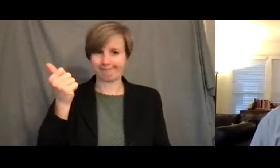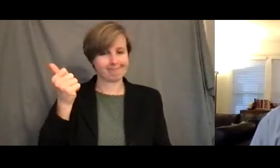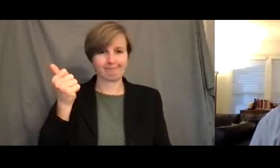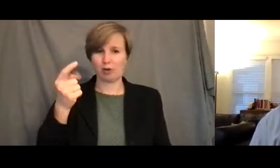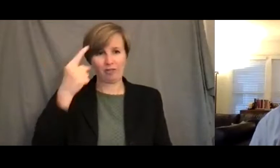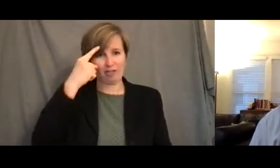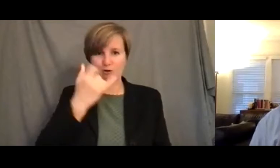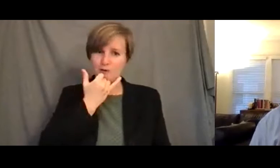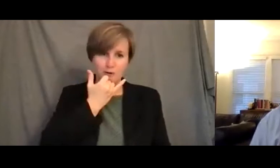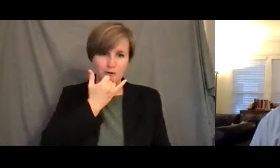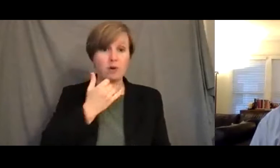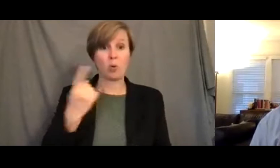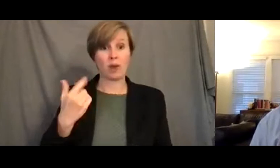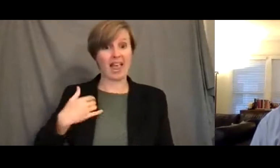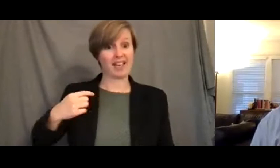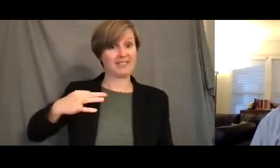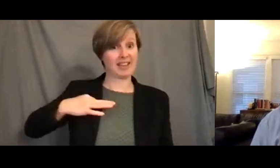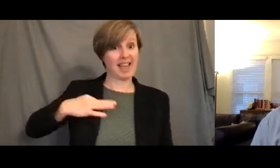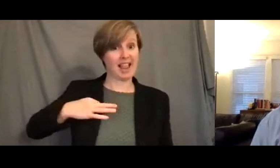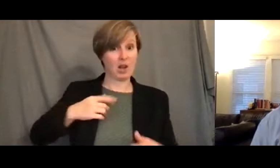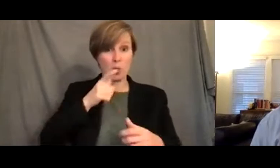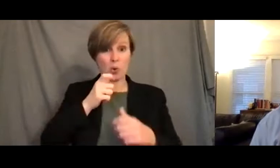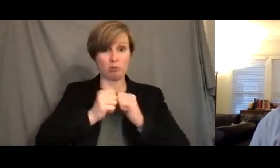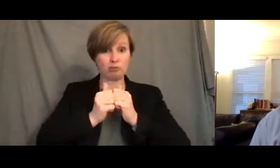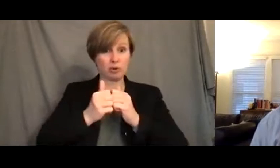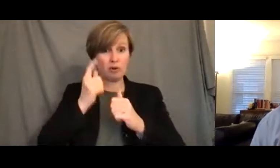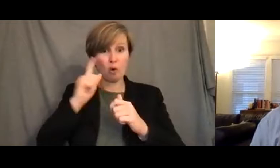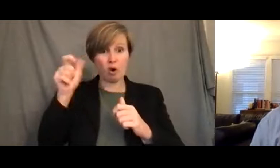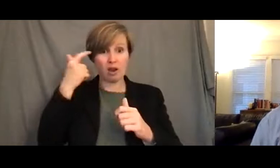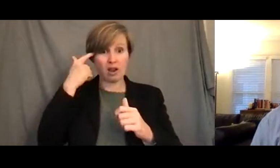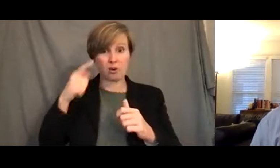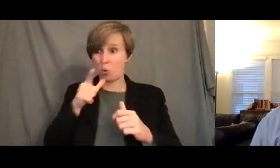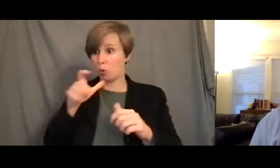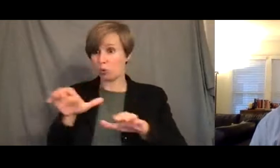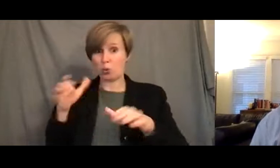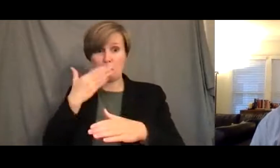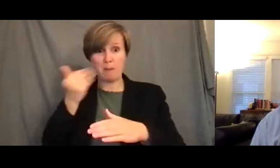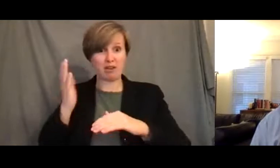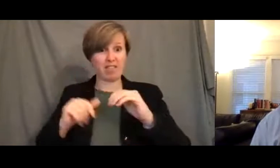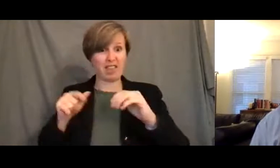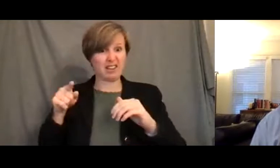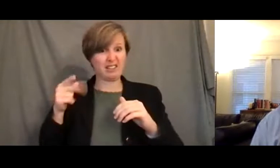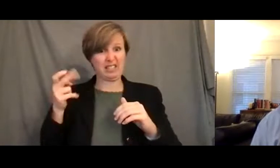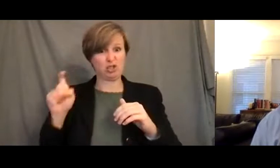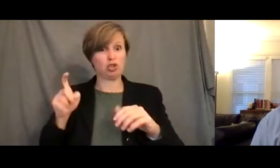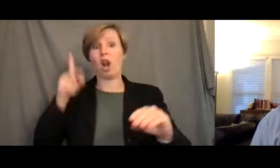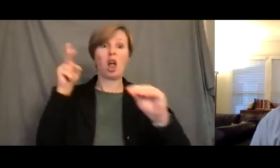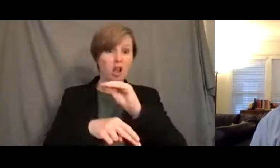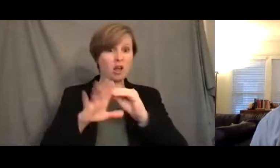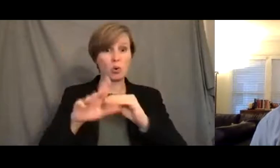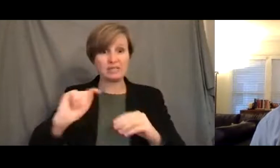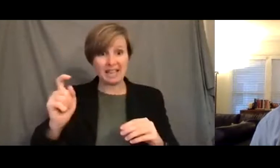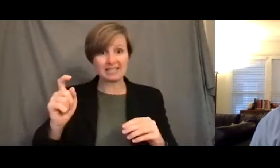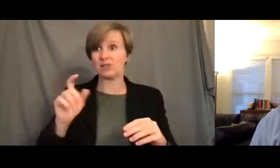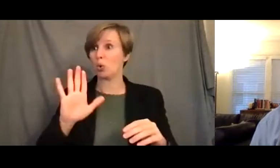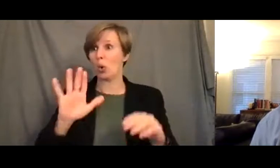have a candidate running for governor now who's doing better than he should, who's going to cut your taxes, cut your ability to be able to do